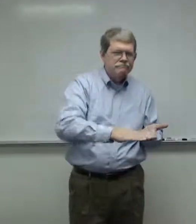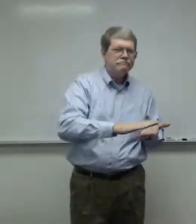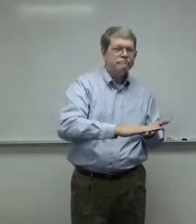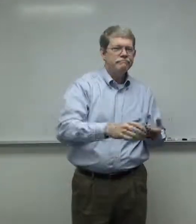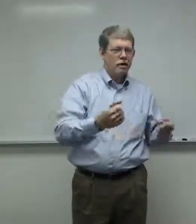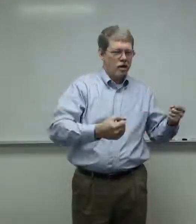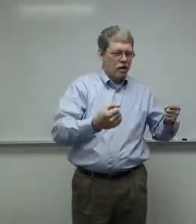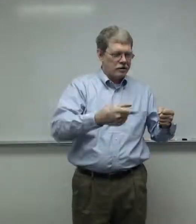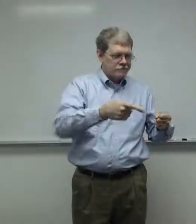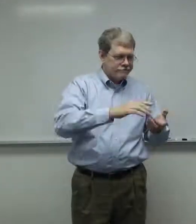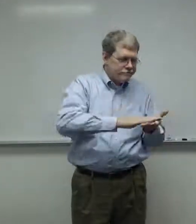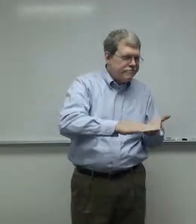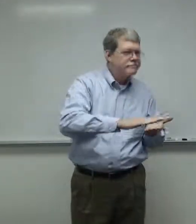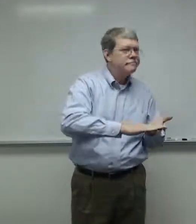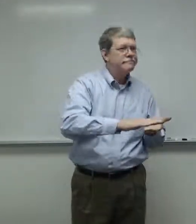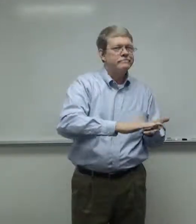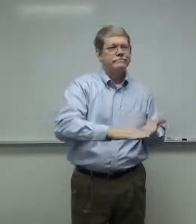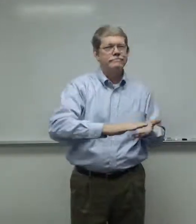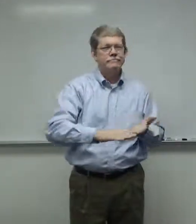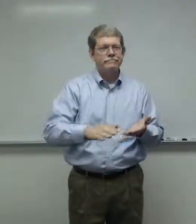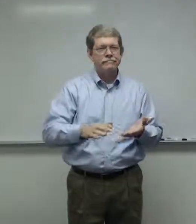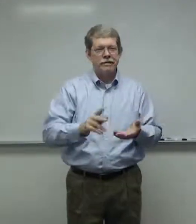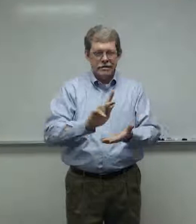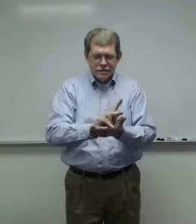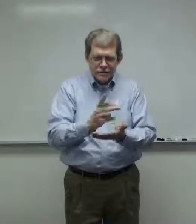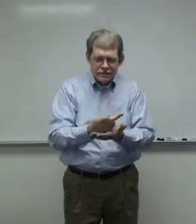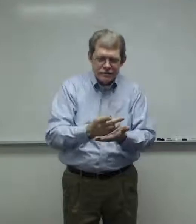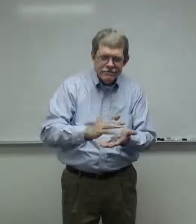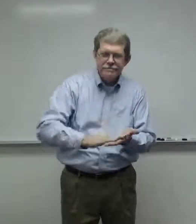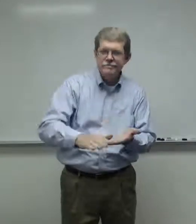Something's dirty, you're cleaning, you got to clean out your car. It's dirty.